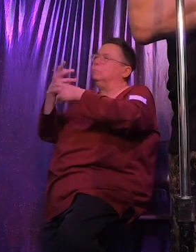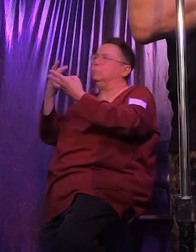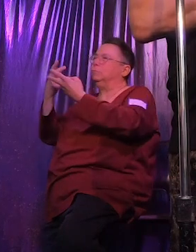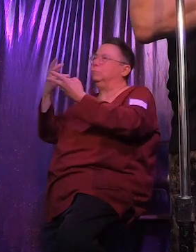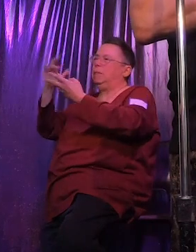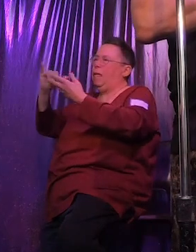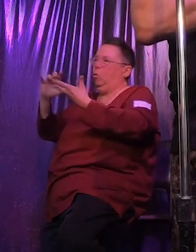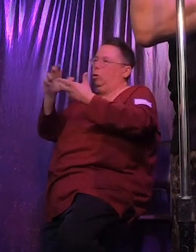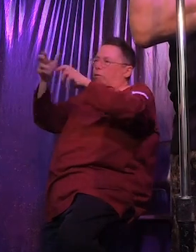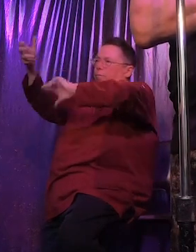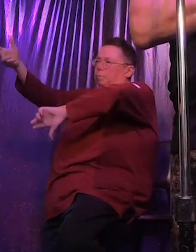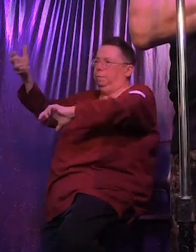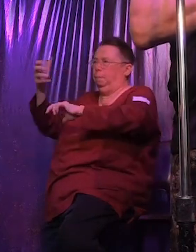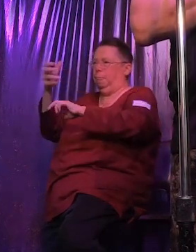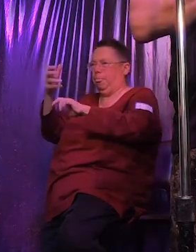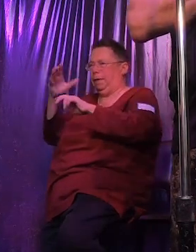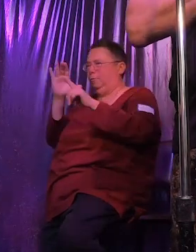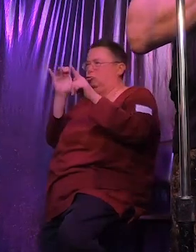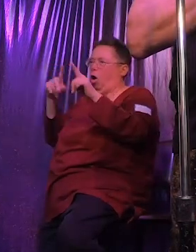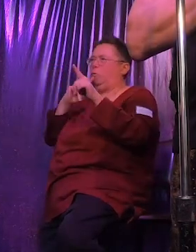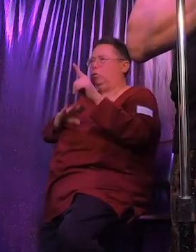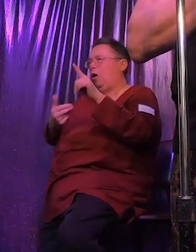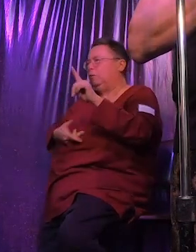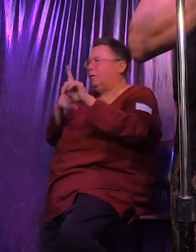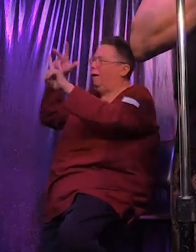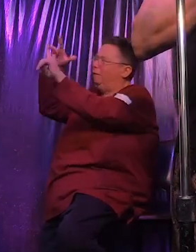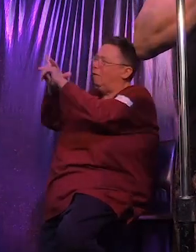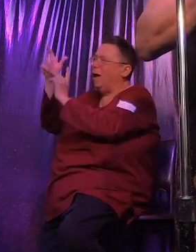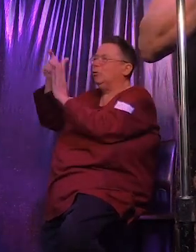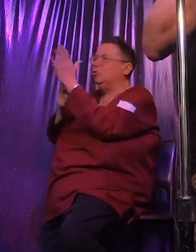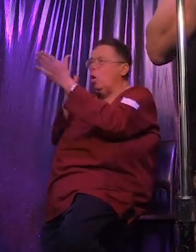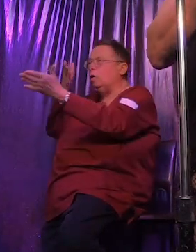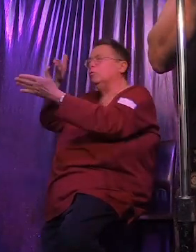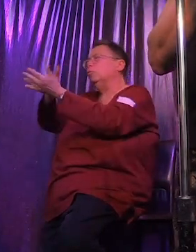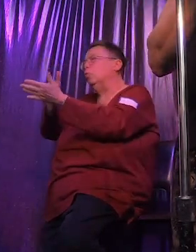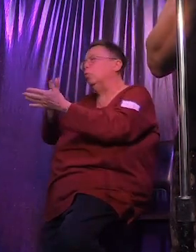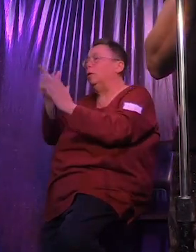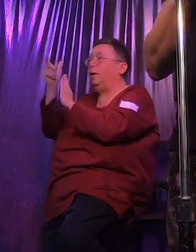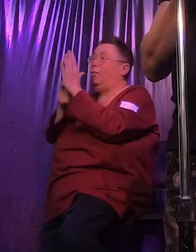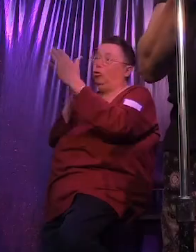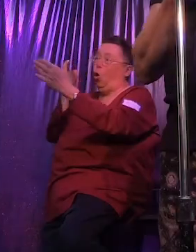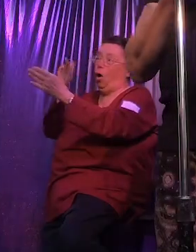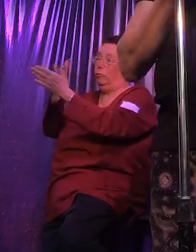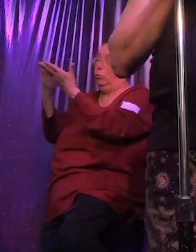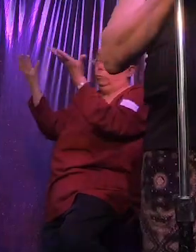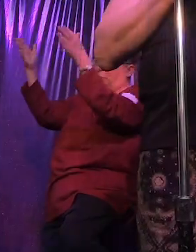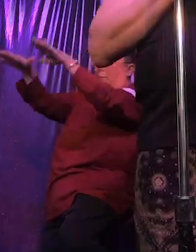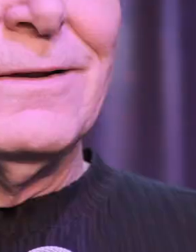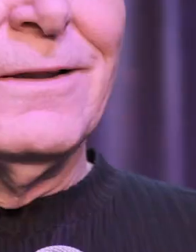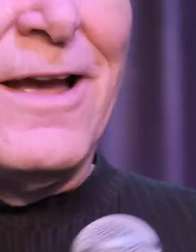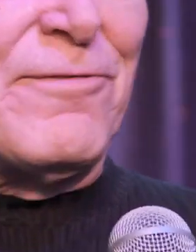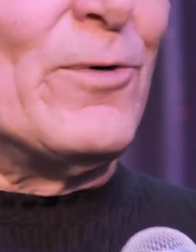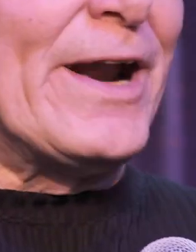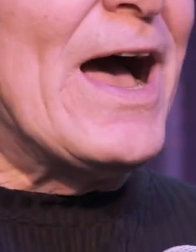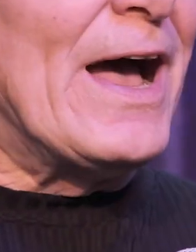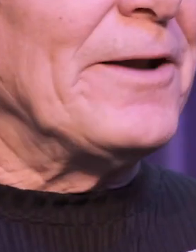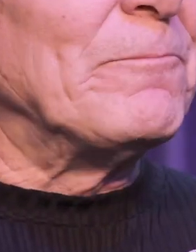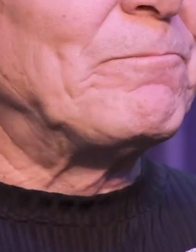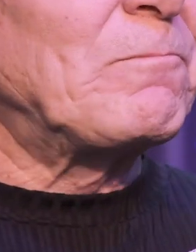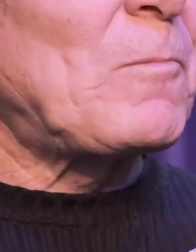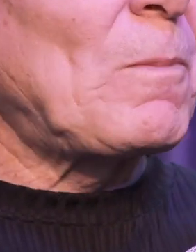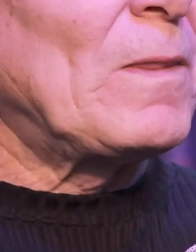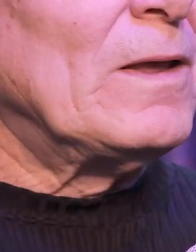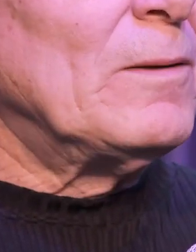was disruptive. Chuck was upset. He filed a lawsuit. The lawsuit was eventually settled. Life went